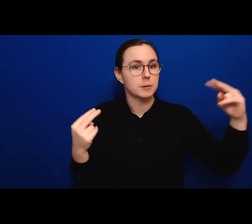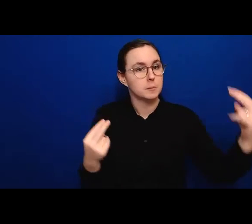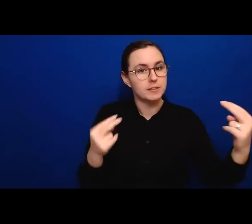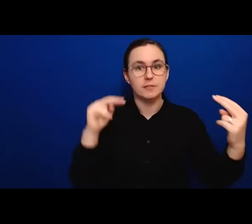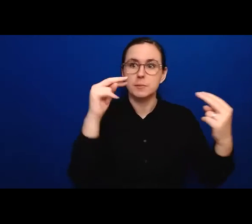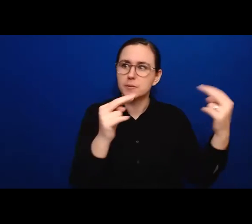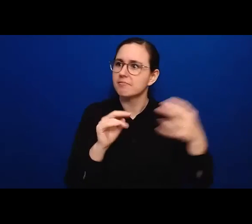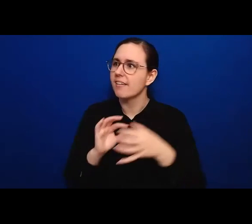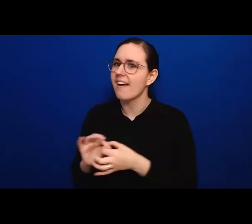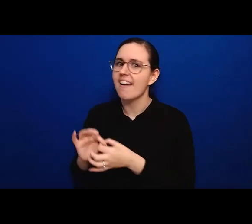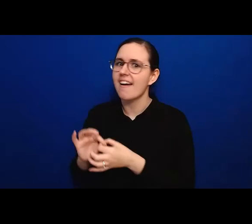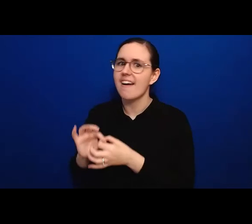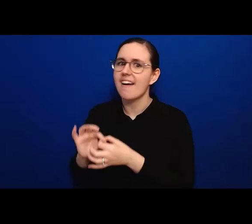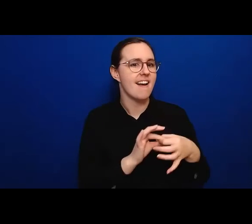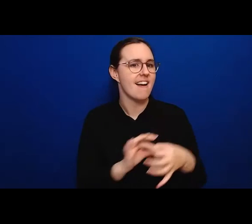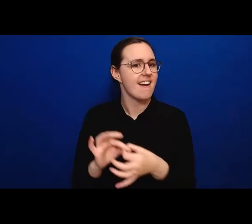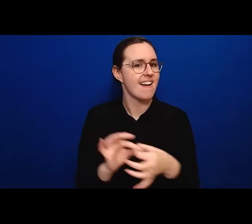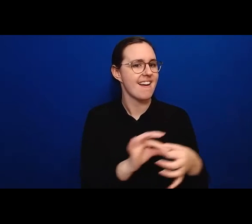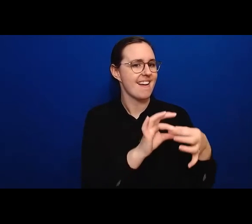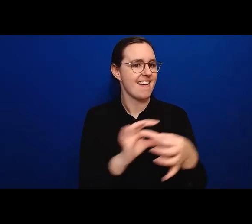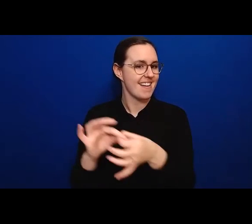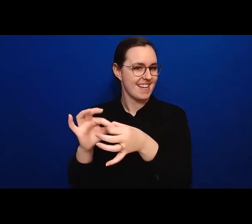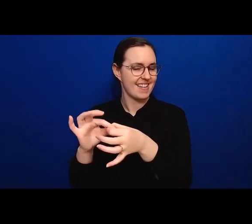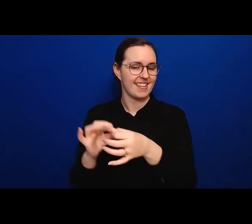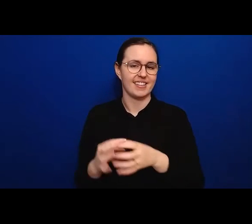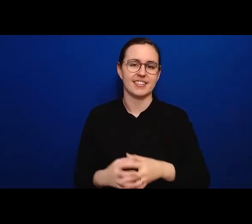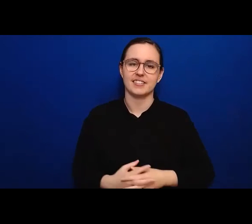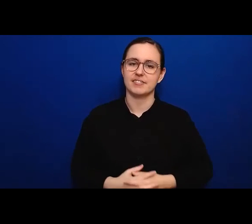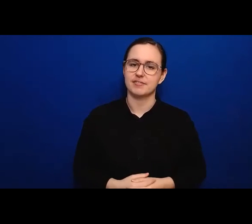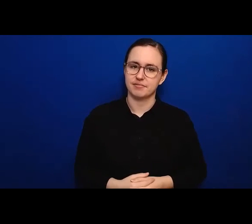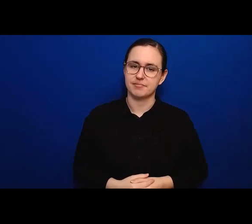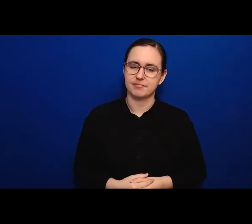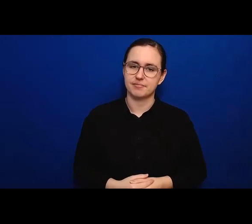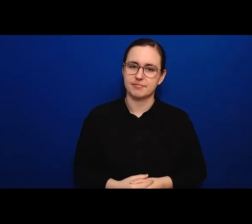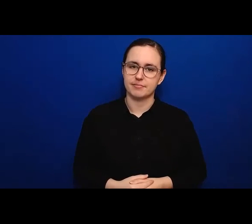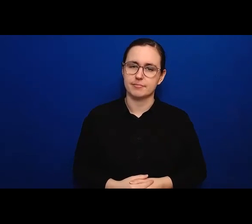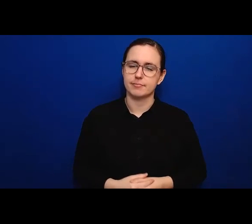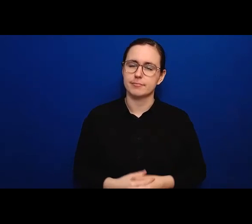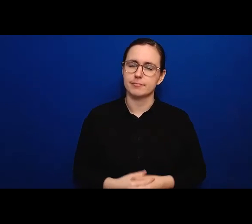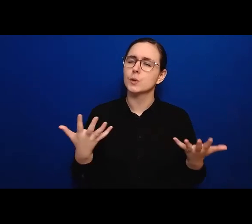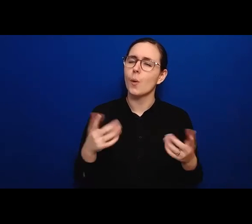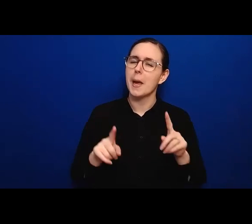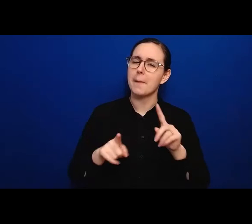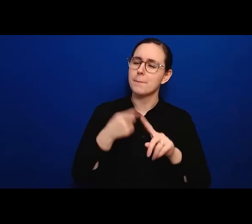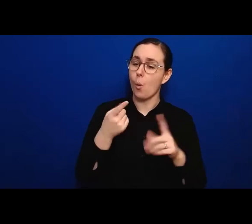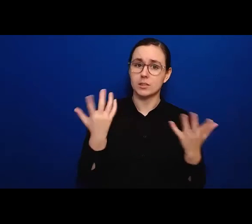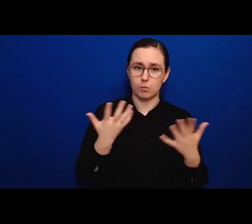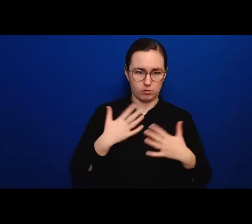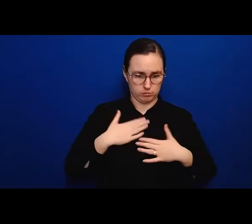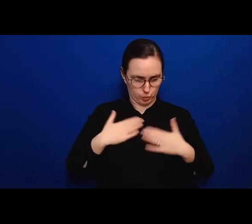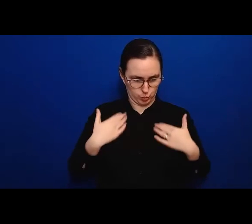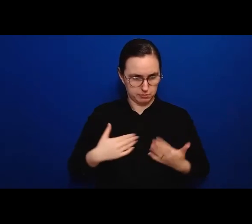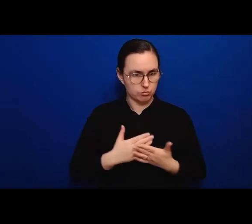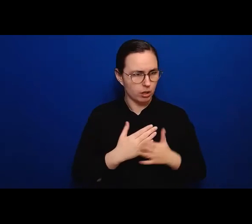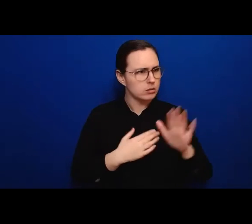affected or benefit from all this intersectionality, or all this